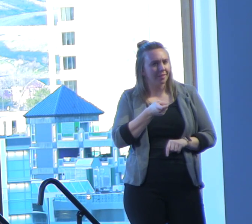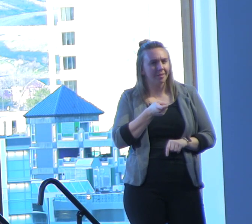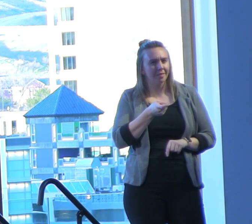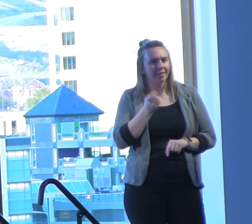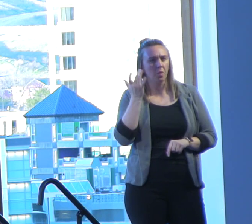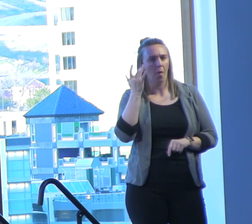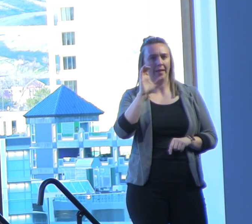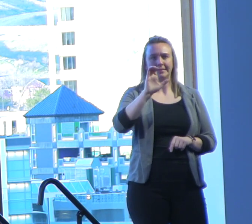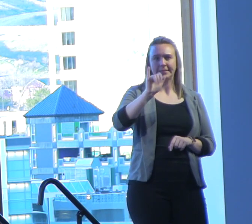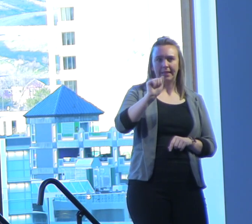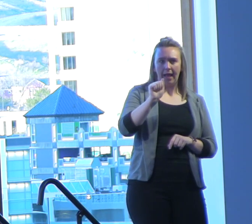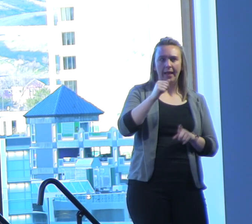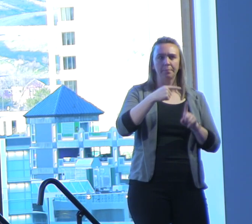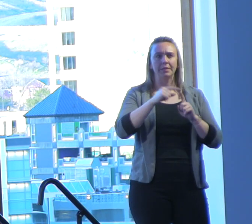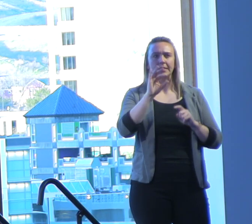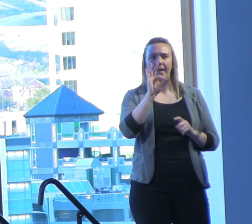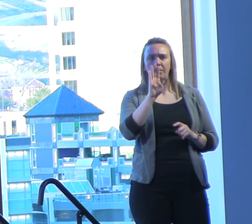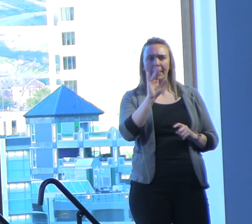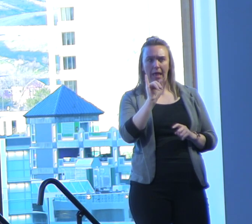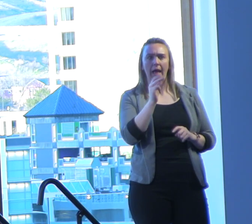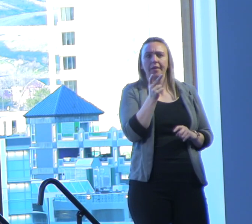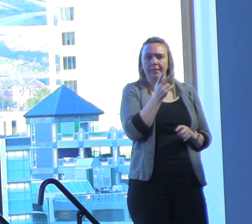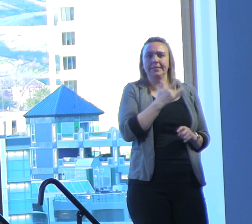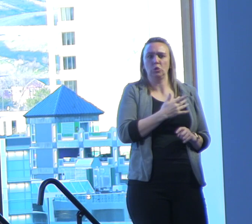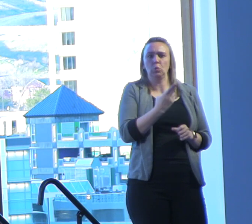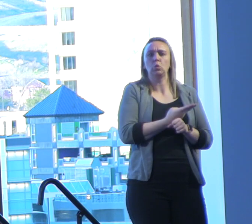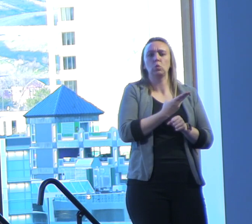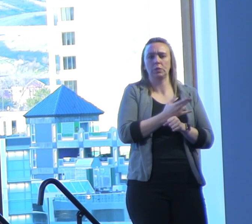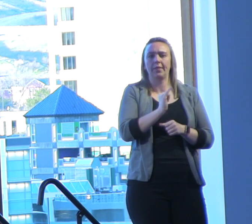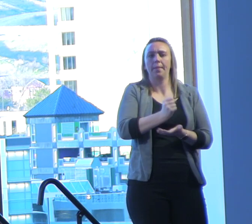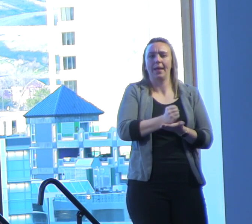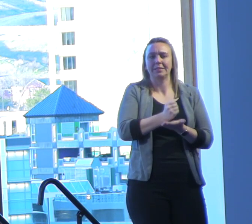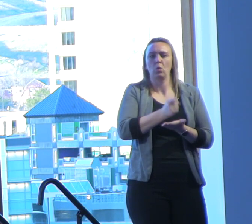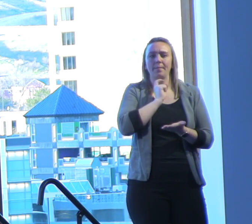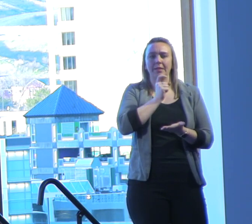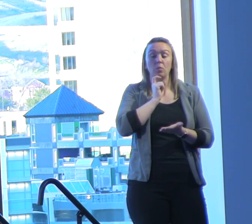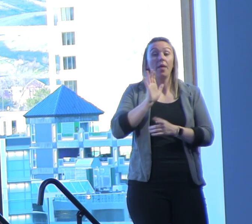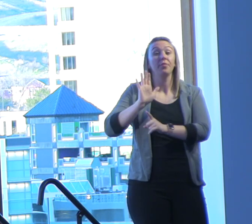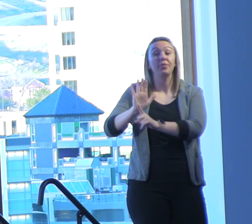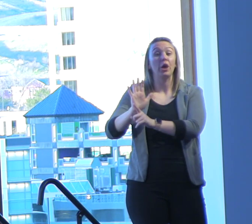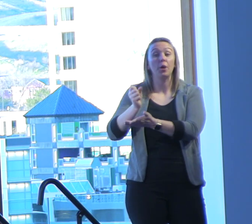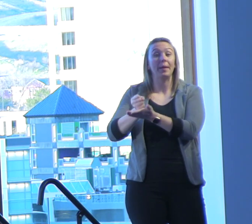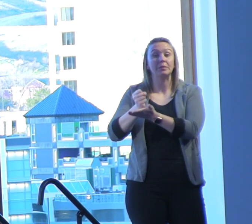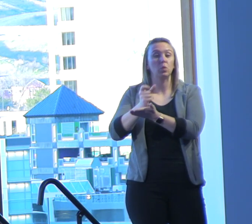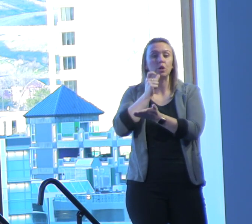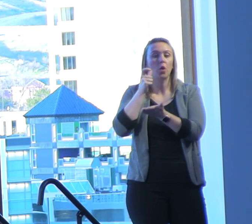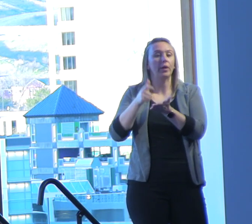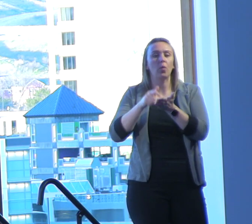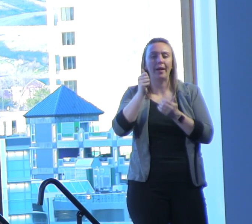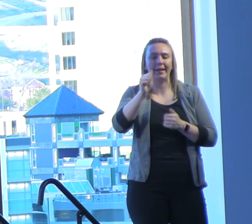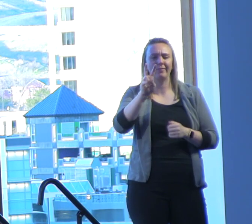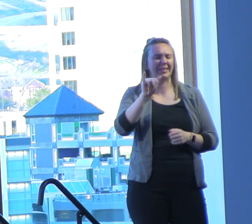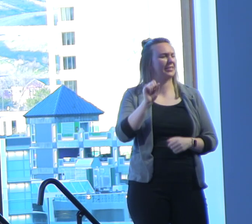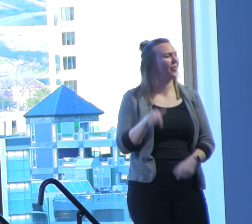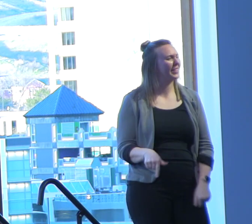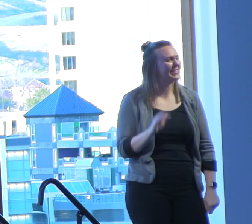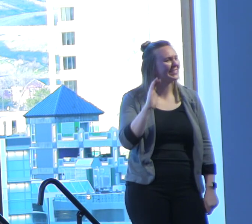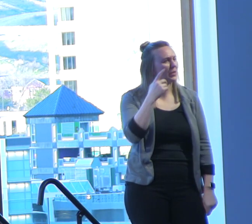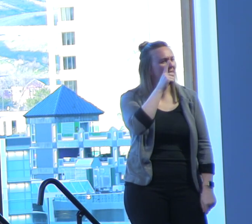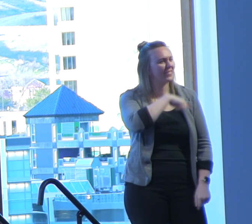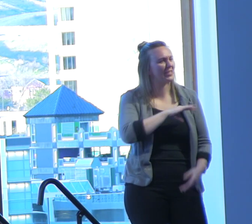the CIA and the FBI used them, and their passport didn't require any visas. This doesn't sound real, does